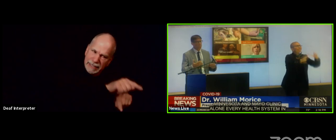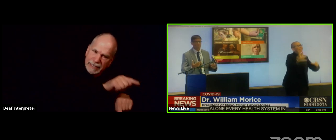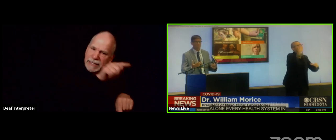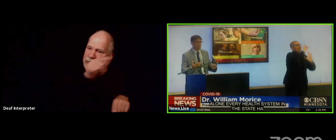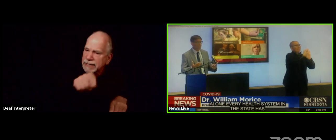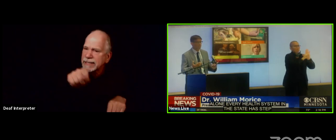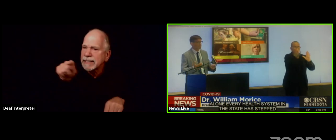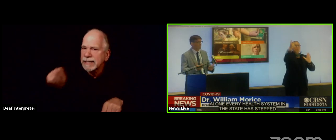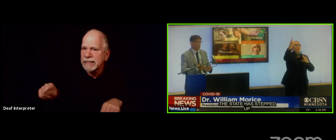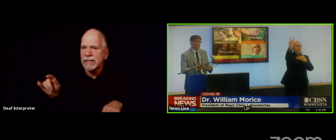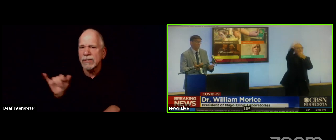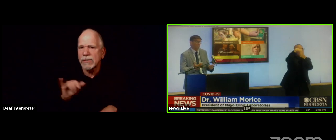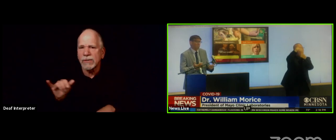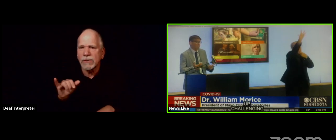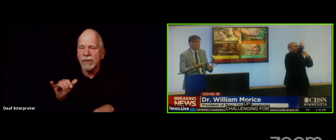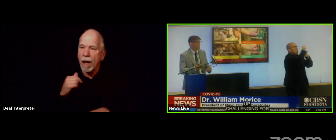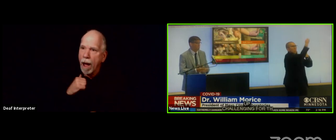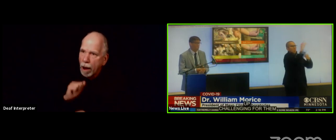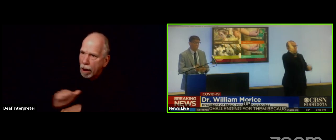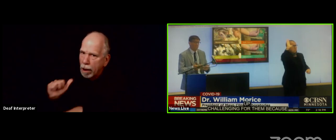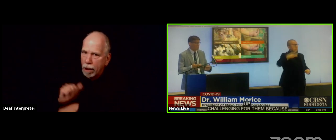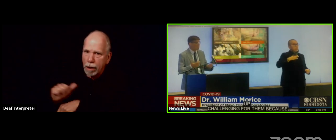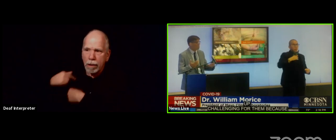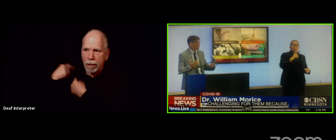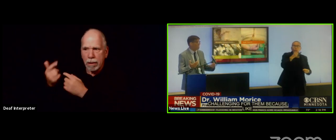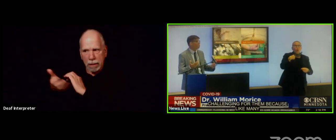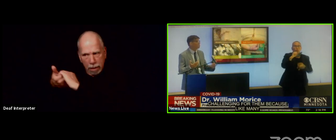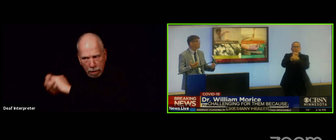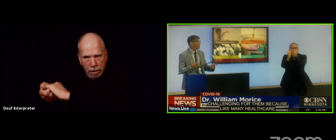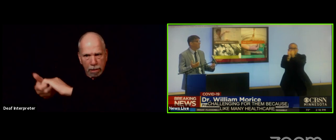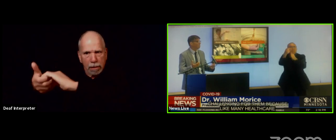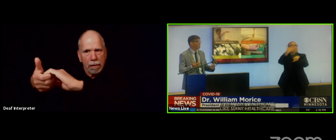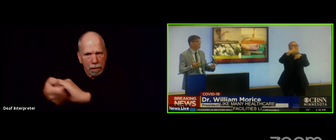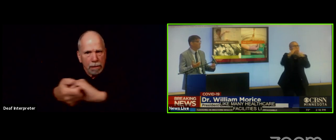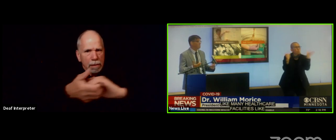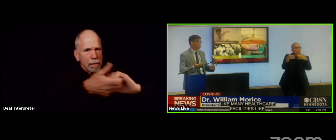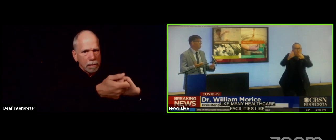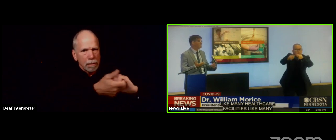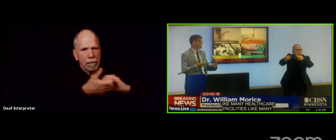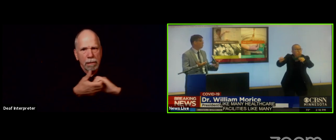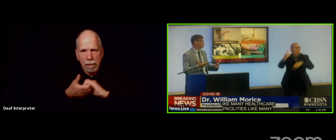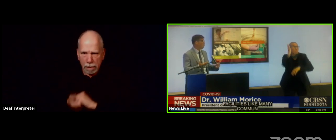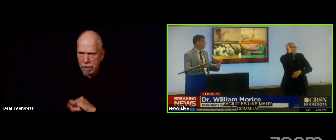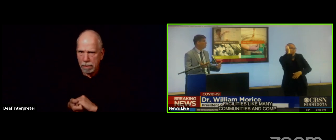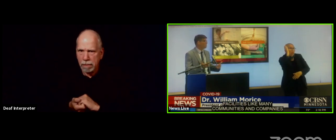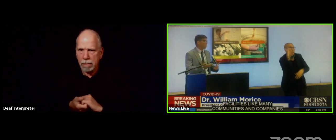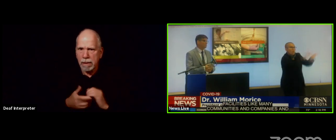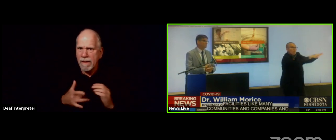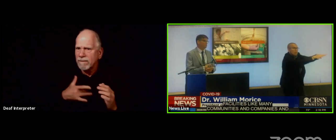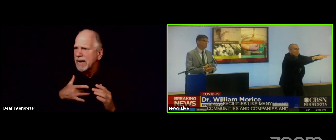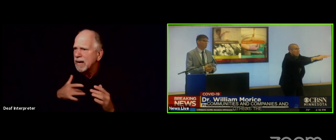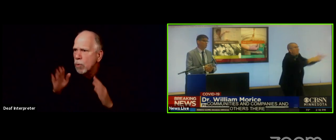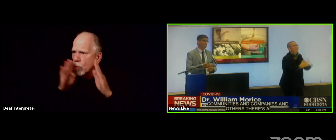like many healthcare facilities, like many communities and companies and others, there is a sense that it's easy to get overwhelmed. And so Mayo Clinic